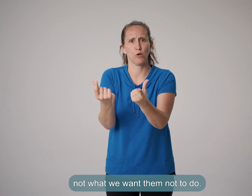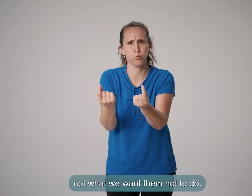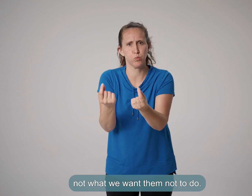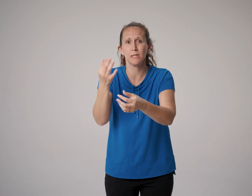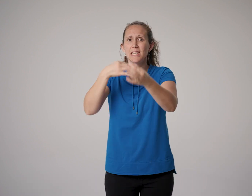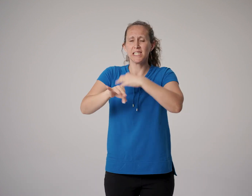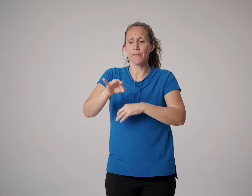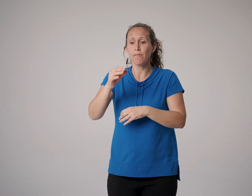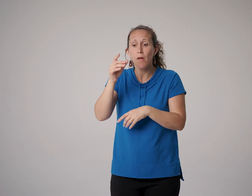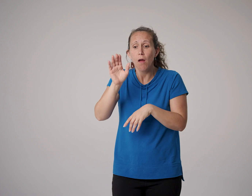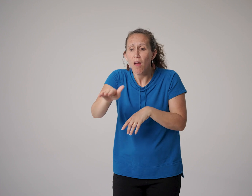do.